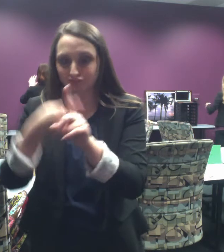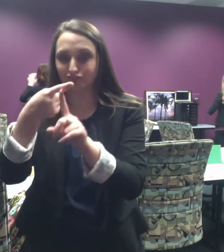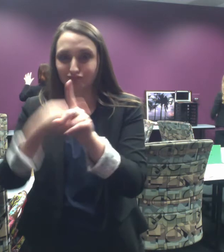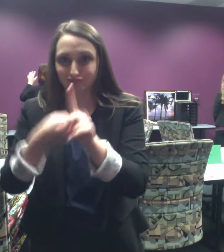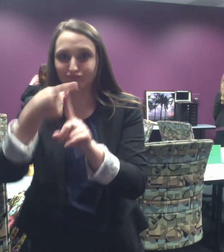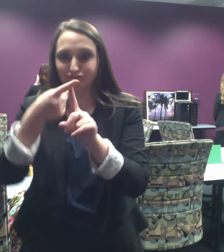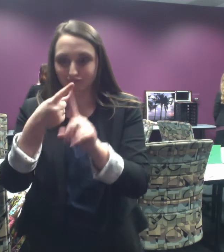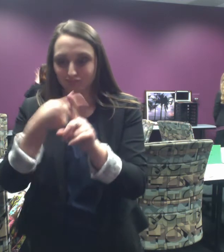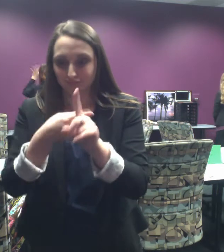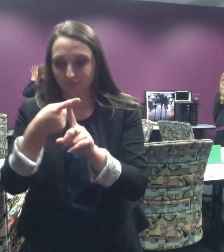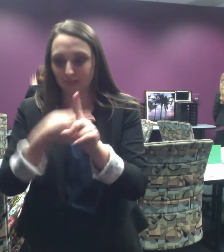saturated.